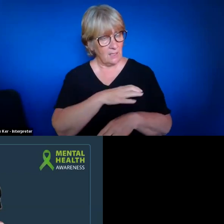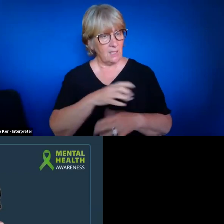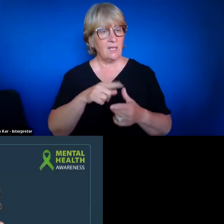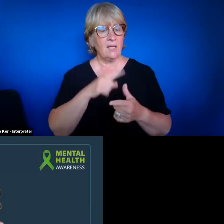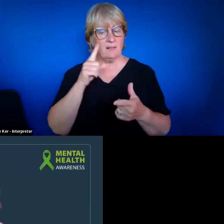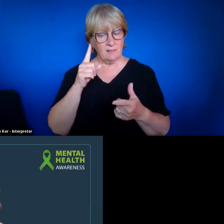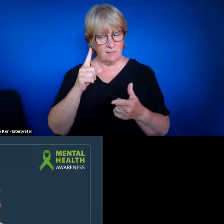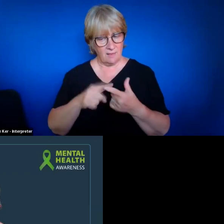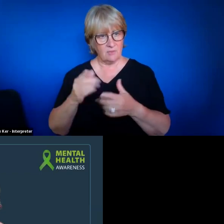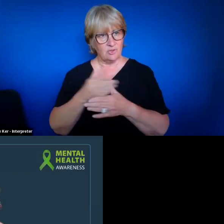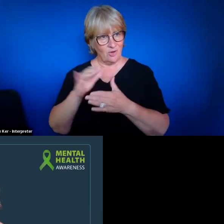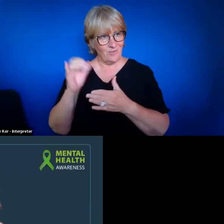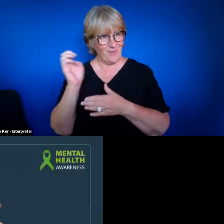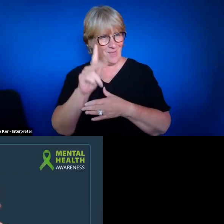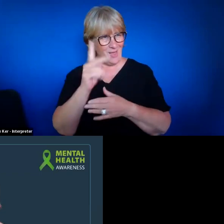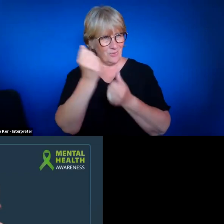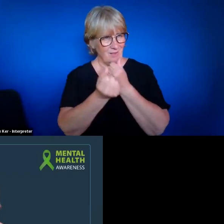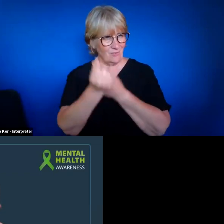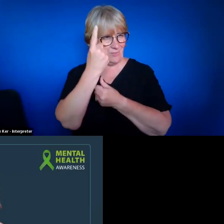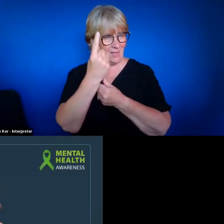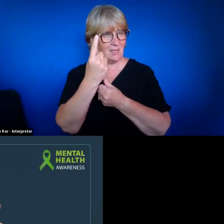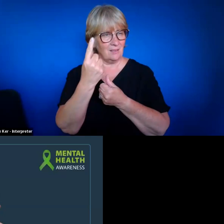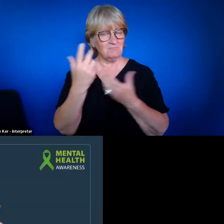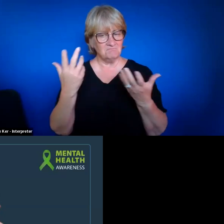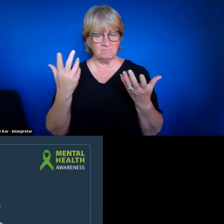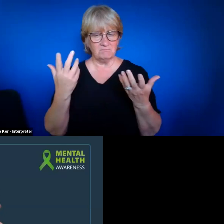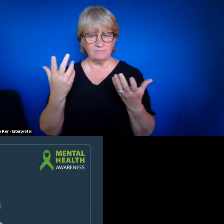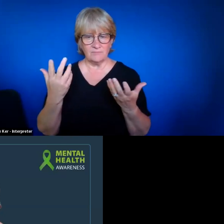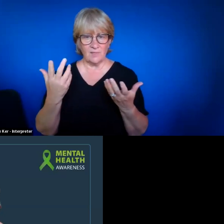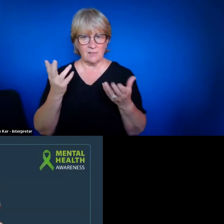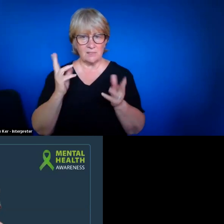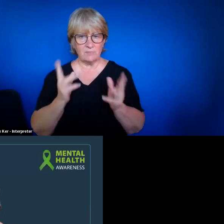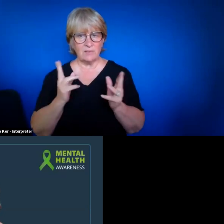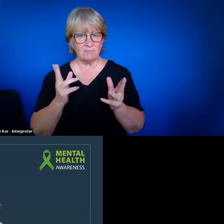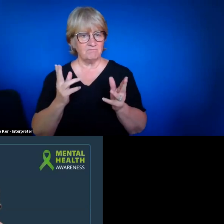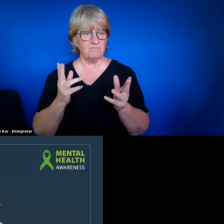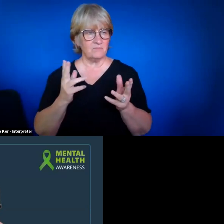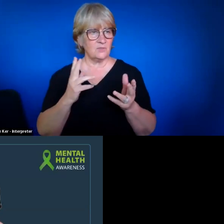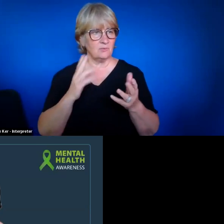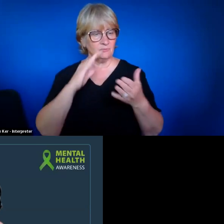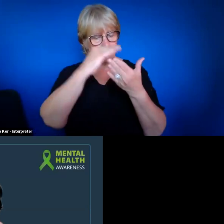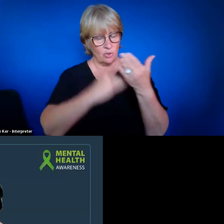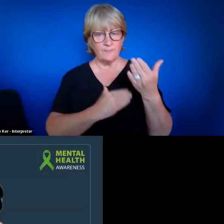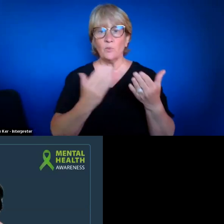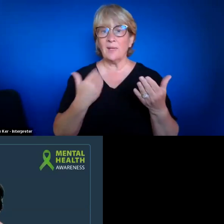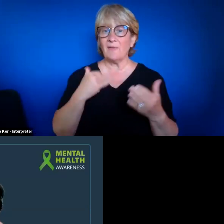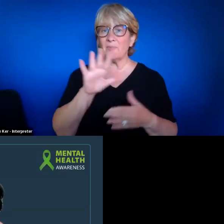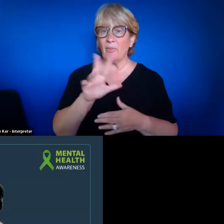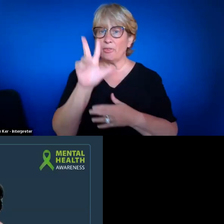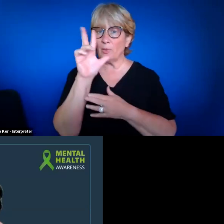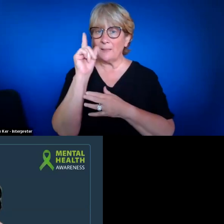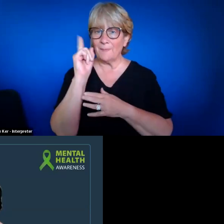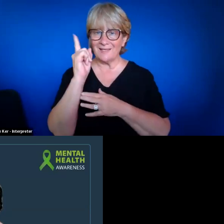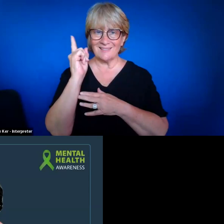and then share that back with everyone, get agreement, and maybe update our charter. We have about 3 minutes